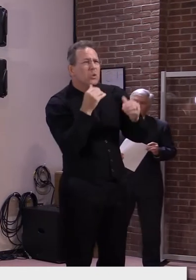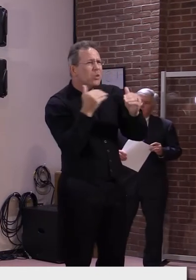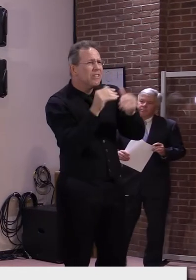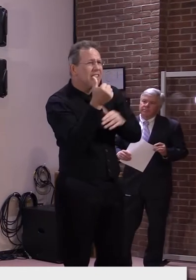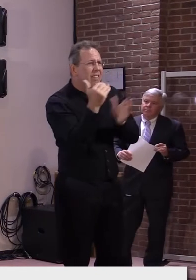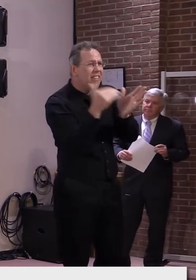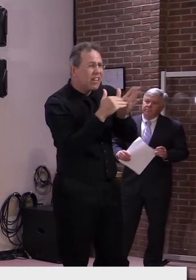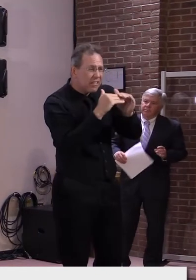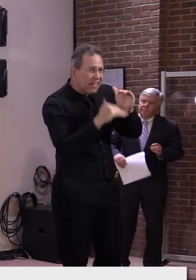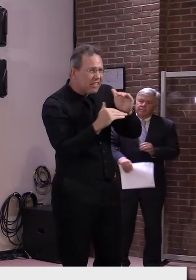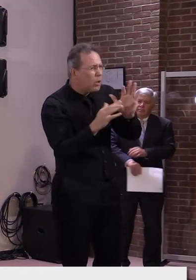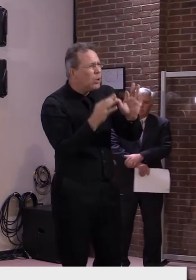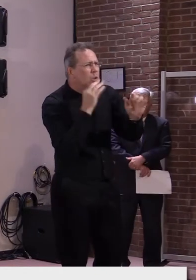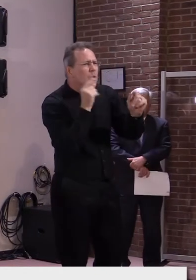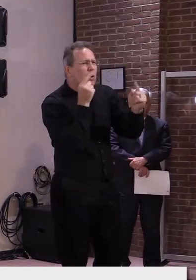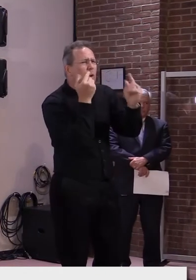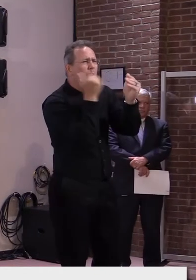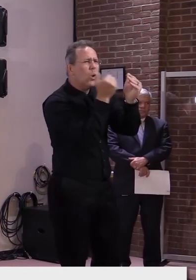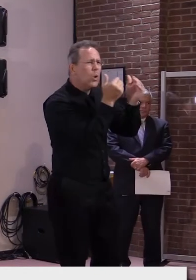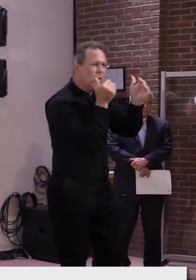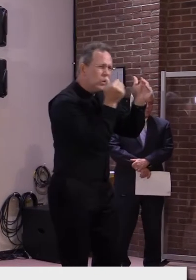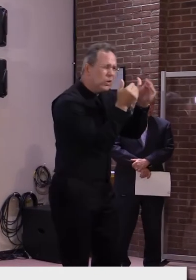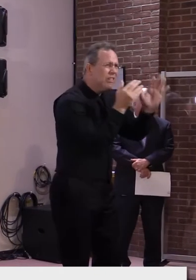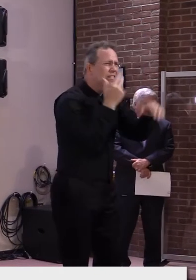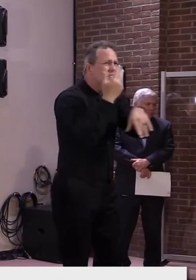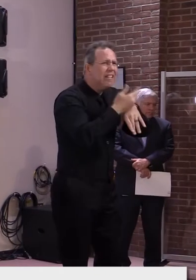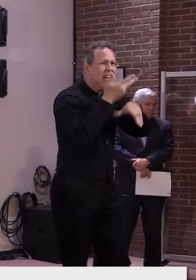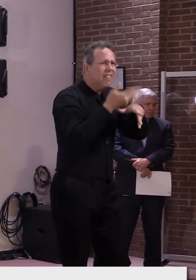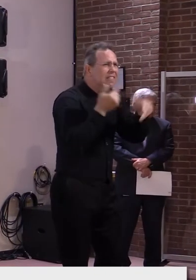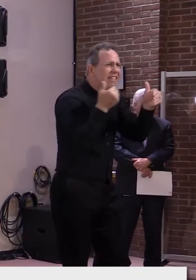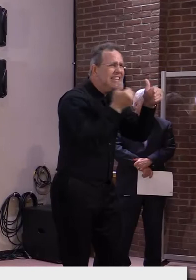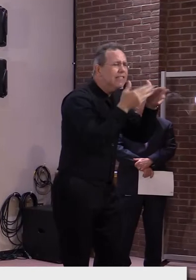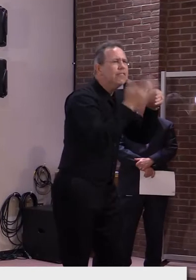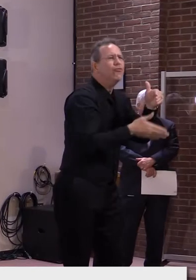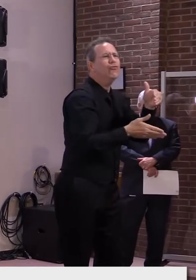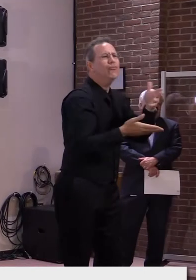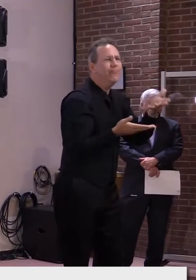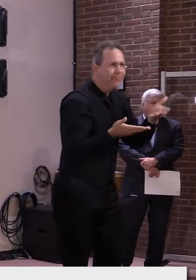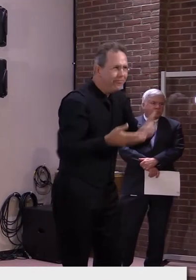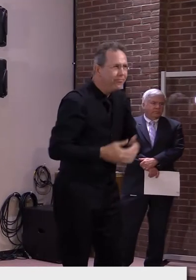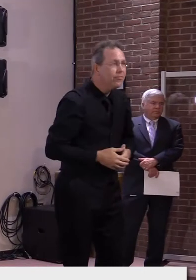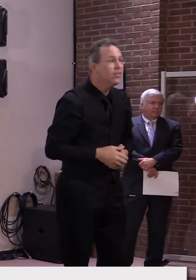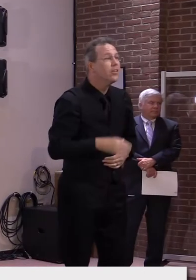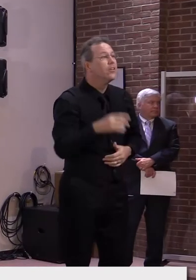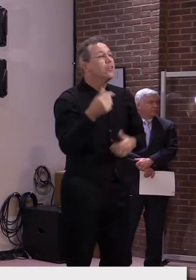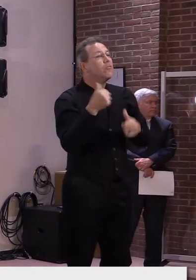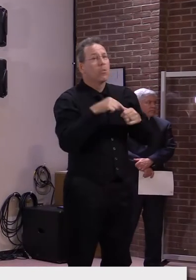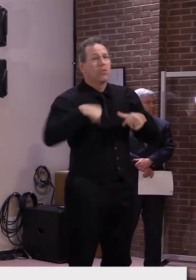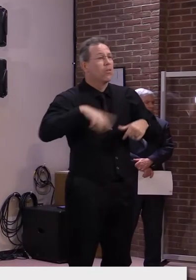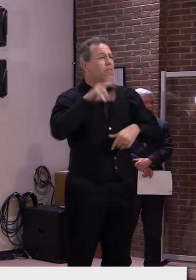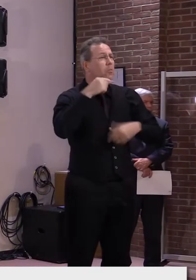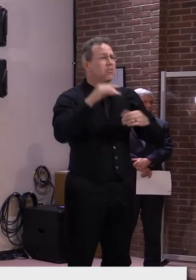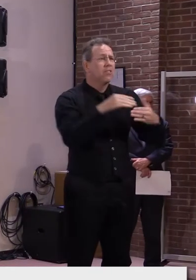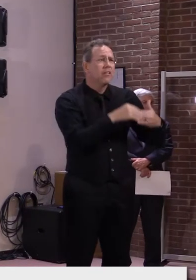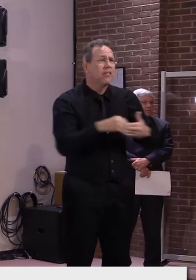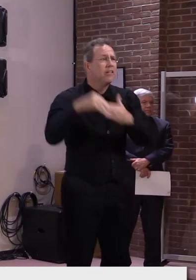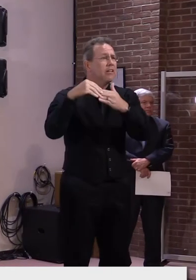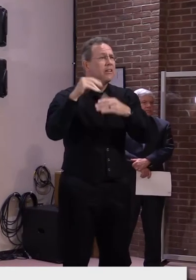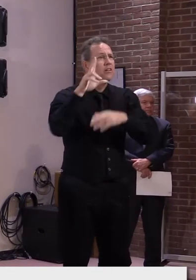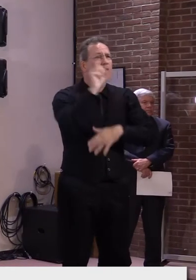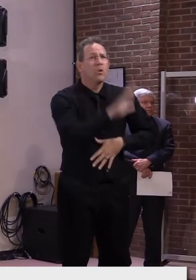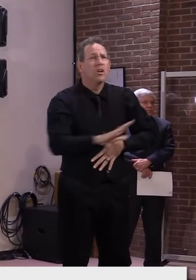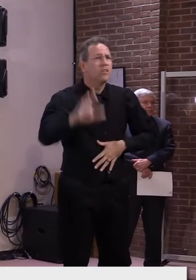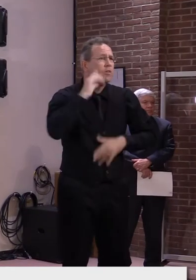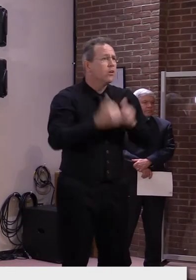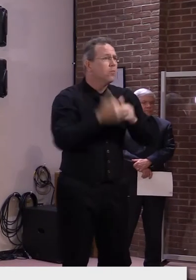goal. Vermont continues to lead the nation, but even after we hit 80%, we're not going to